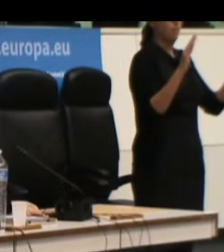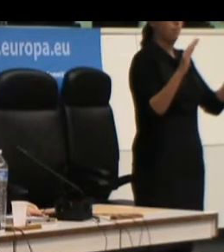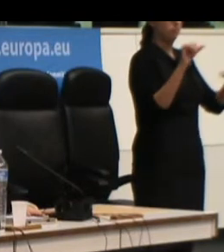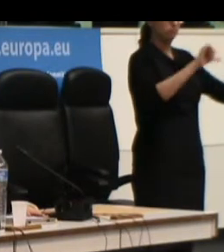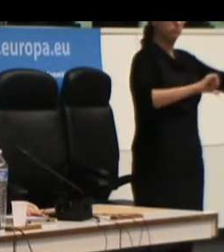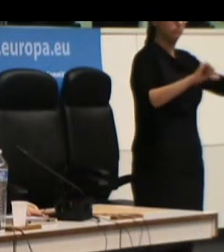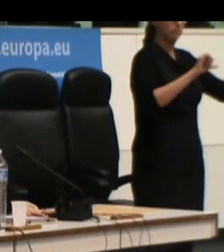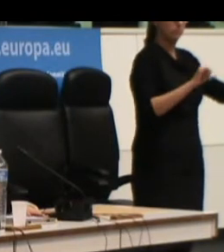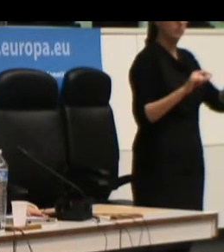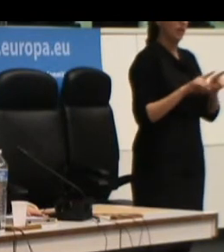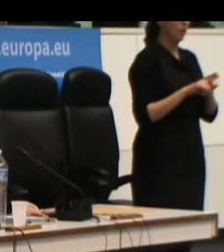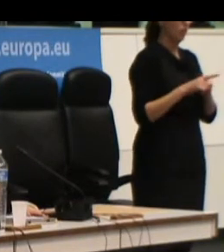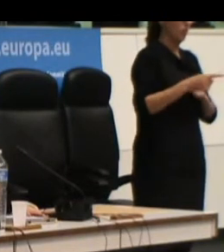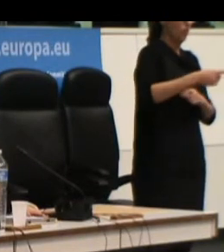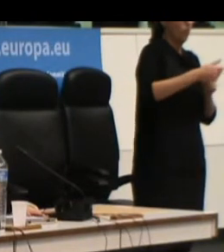own suppliers,